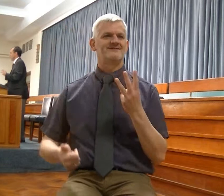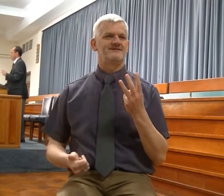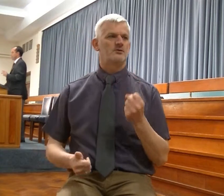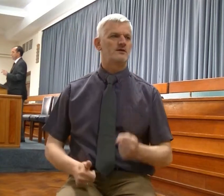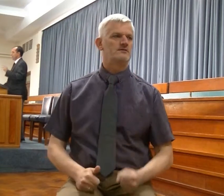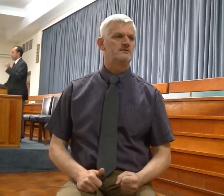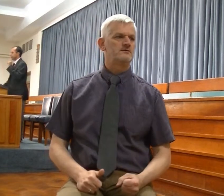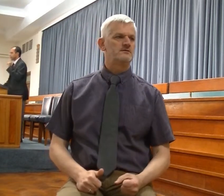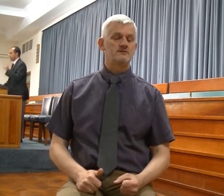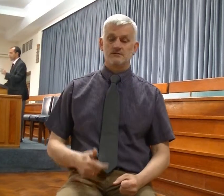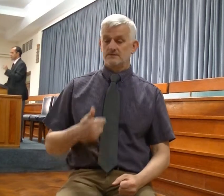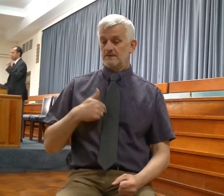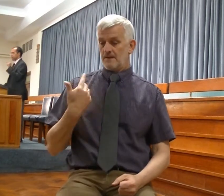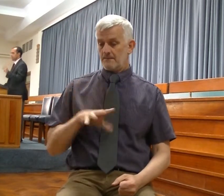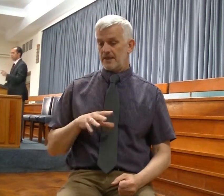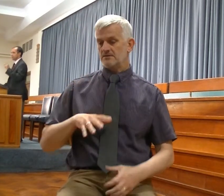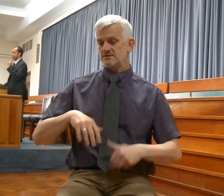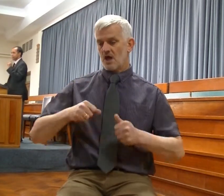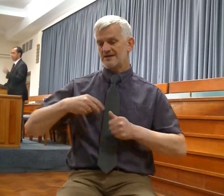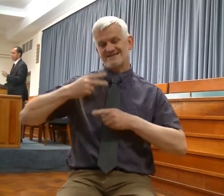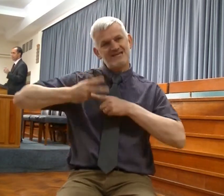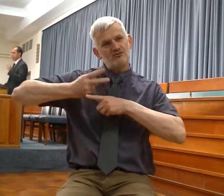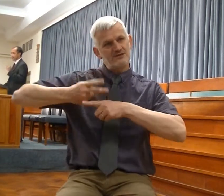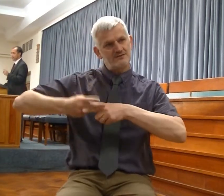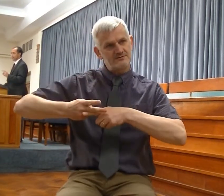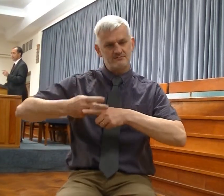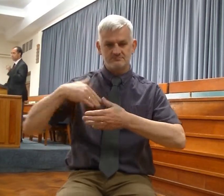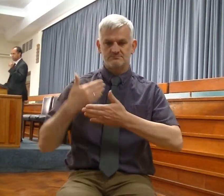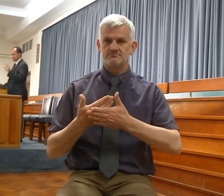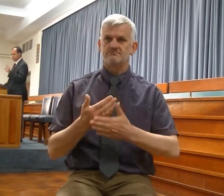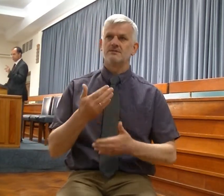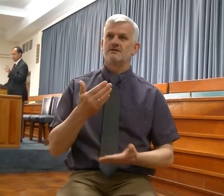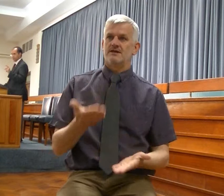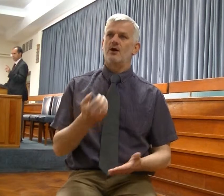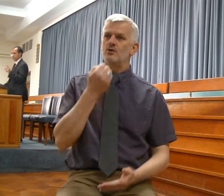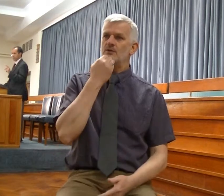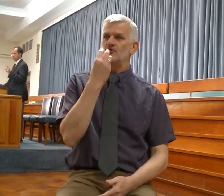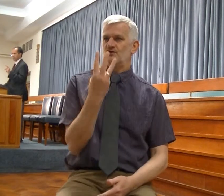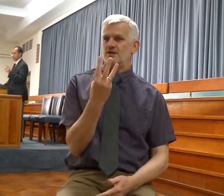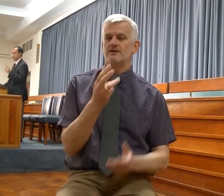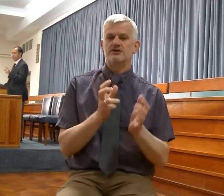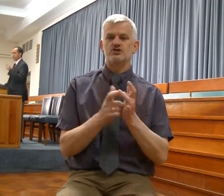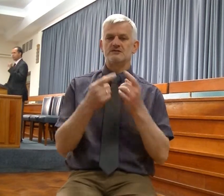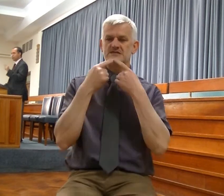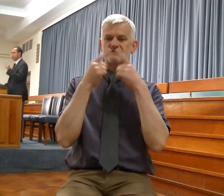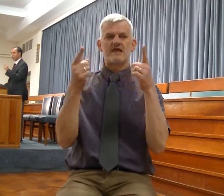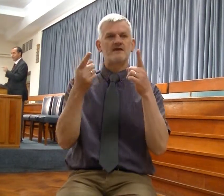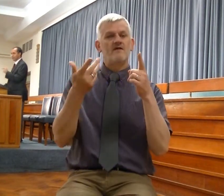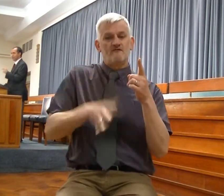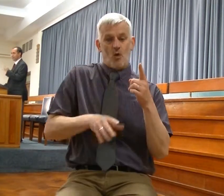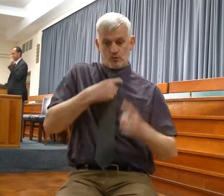study in the last seven sayings of Christ on the cross.